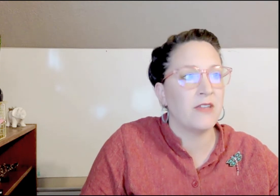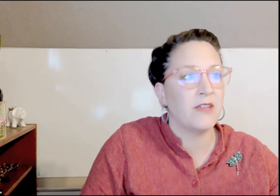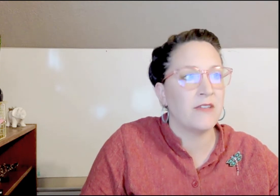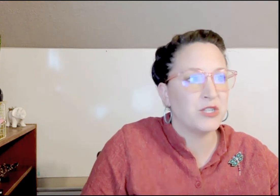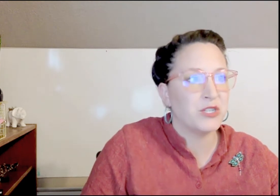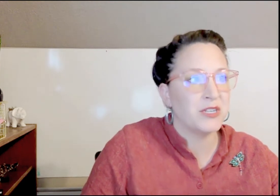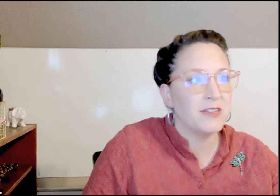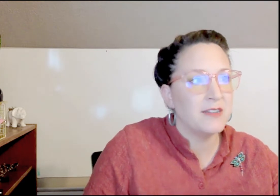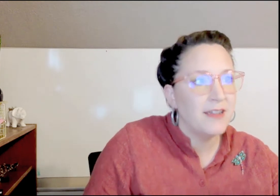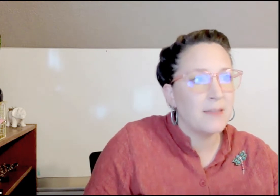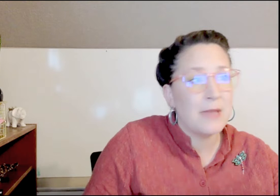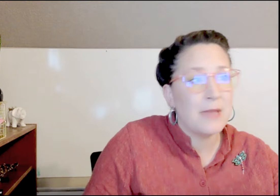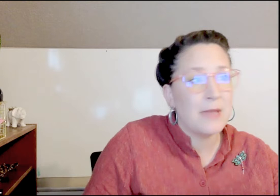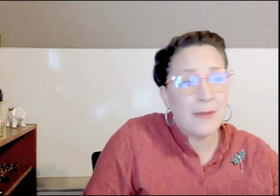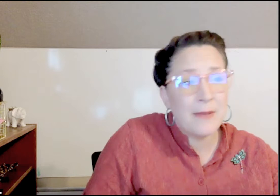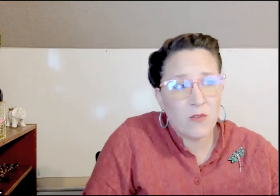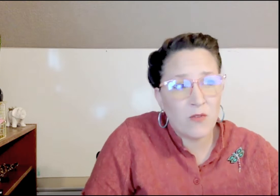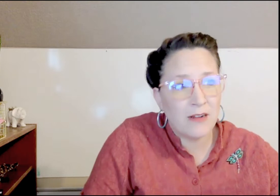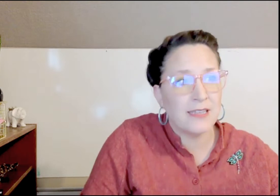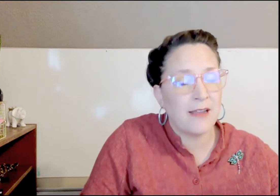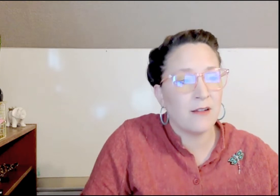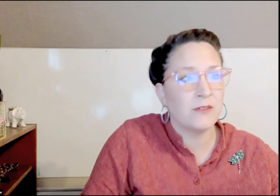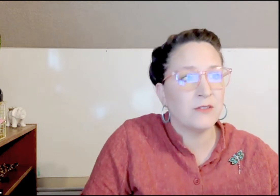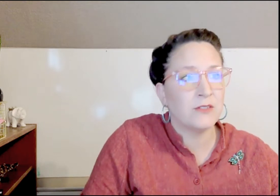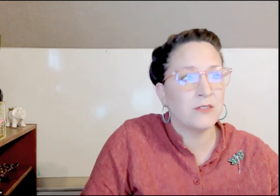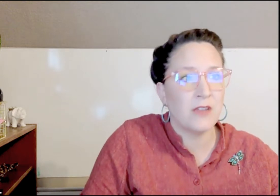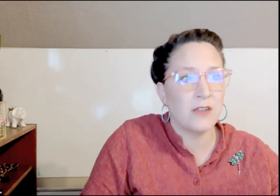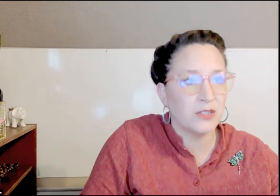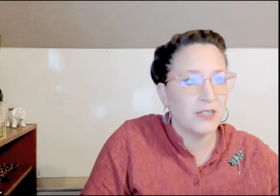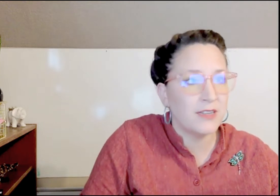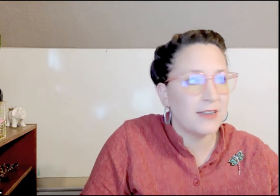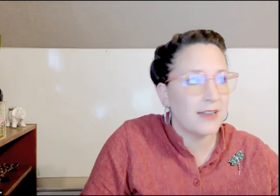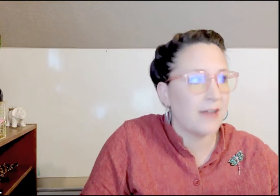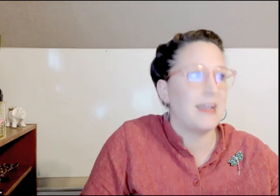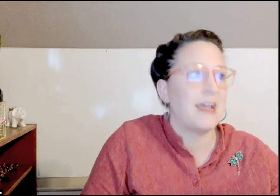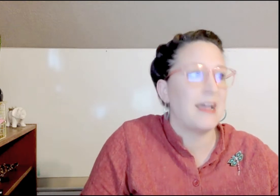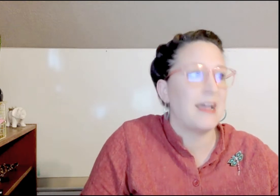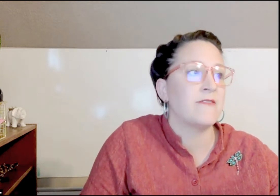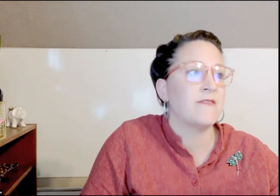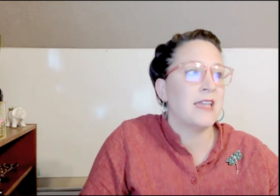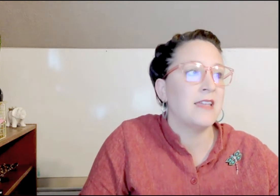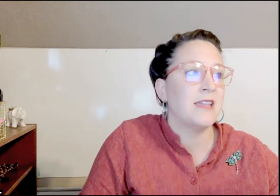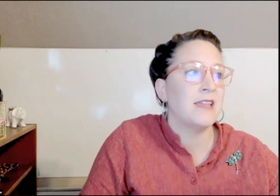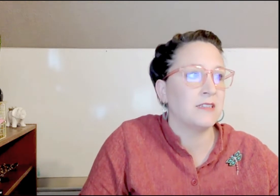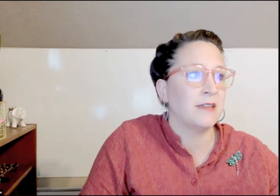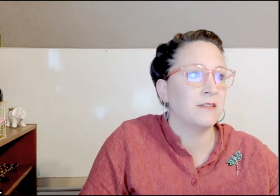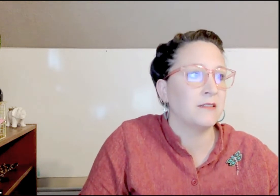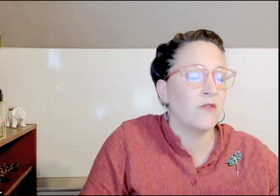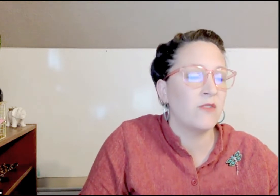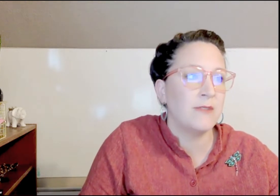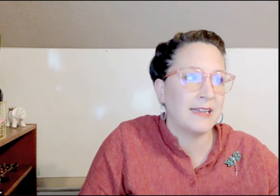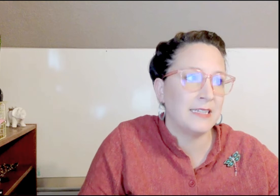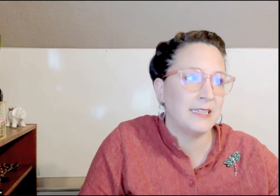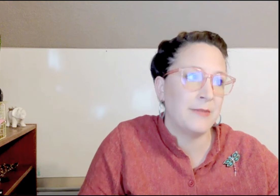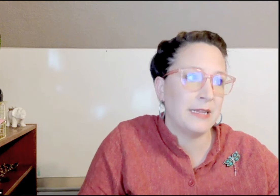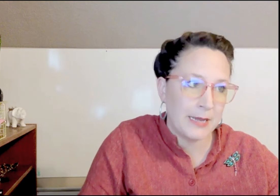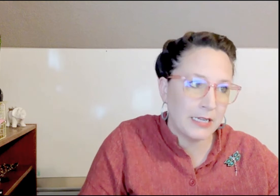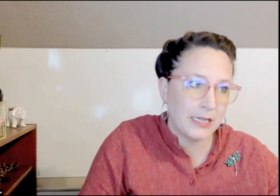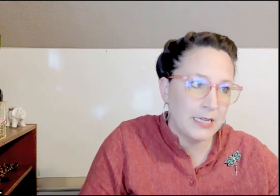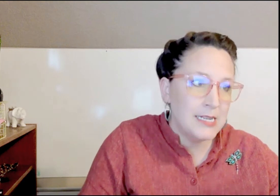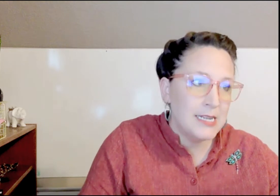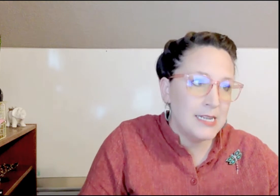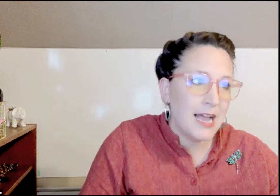and relevant information that may be helpful for parents and caregivers of young children and how to navigate this current phase of the COVID-19